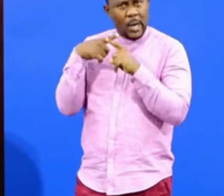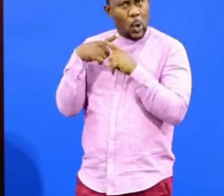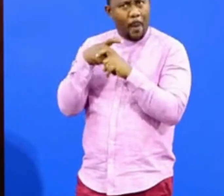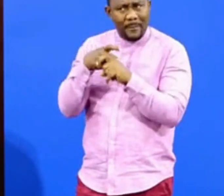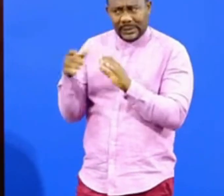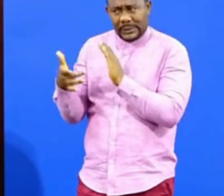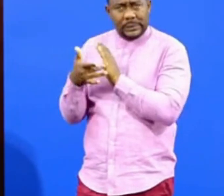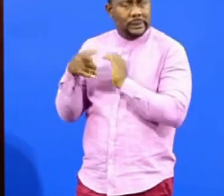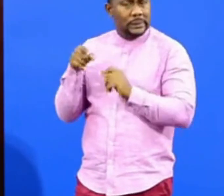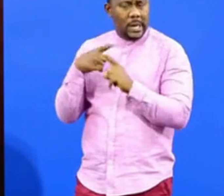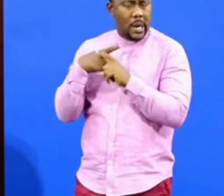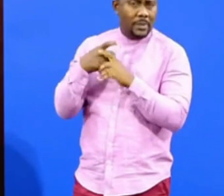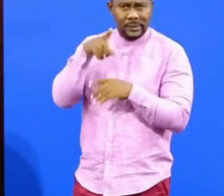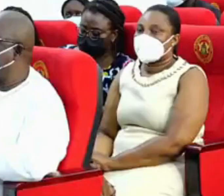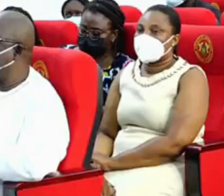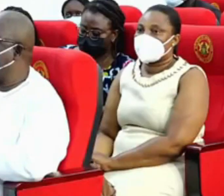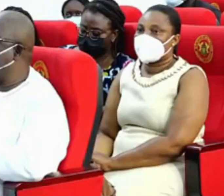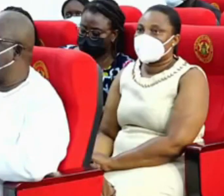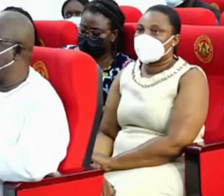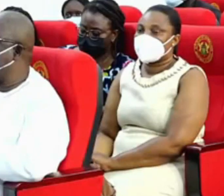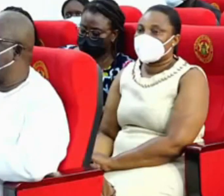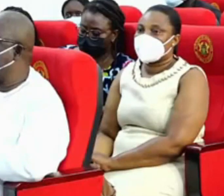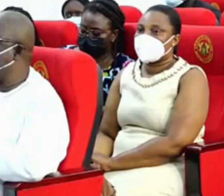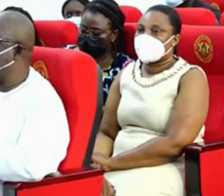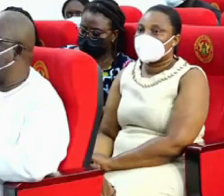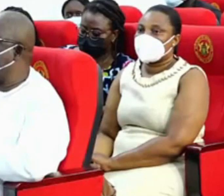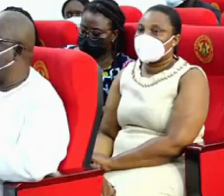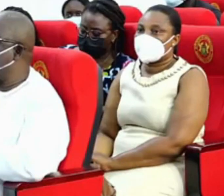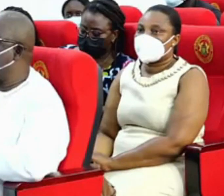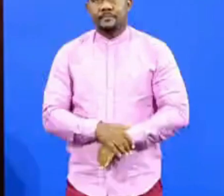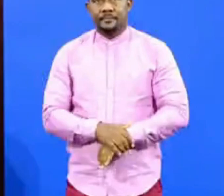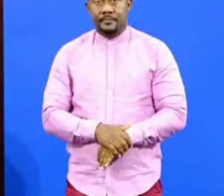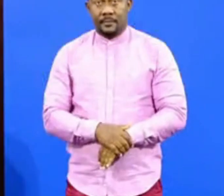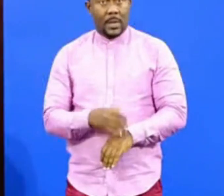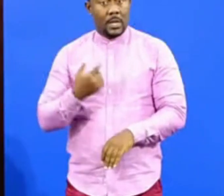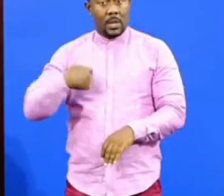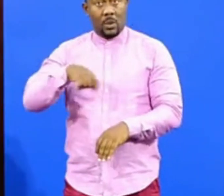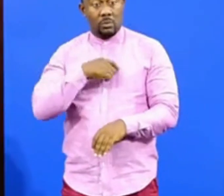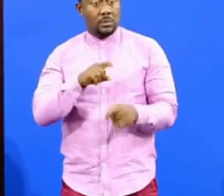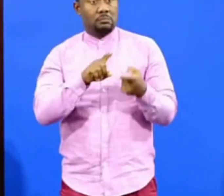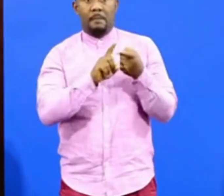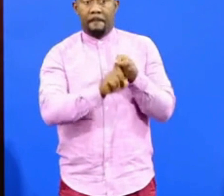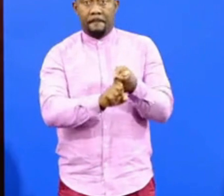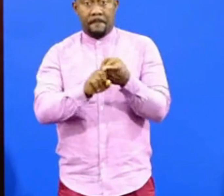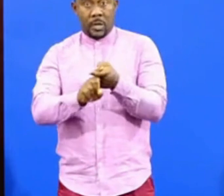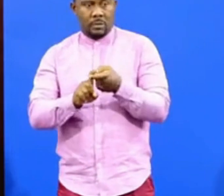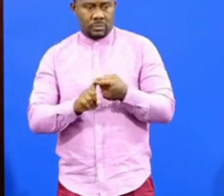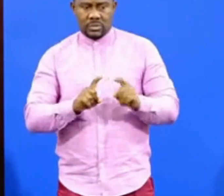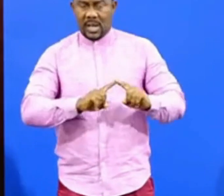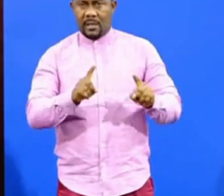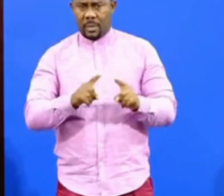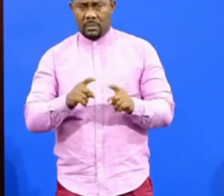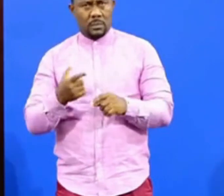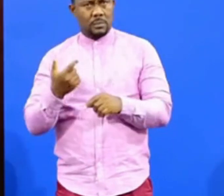key members today of the Ghana Commodity Exchange. So we've been forming some partnerships. This is a huge job, and as you can